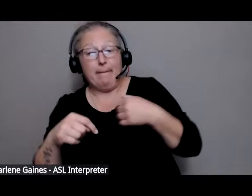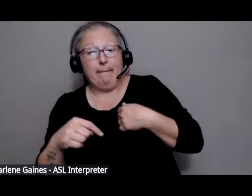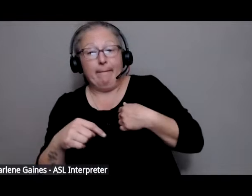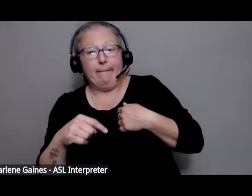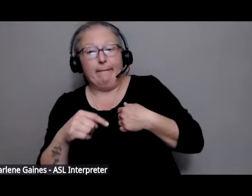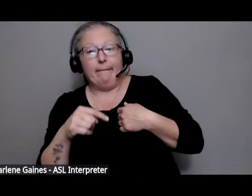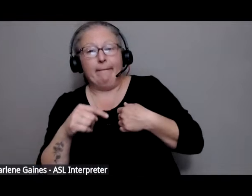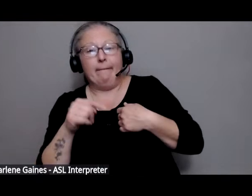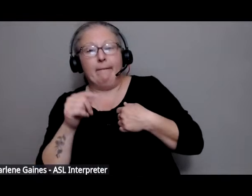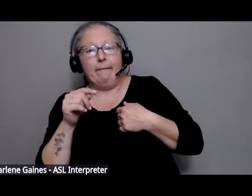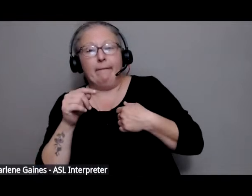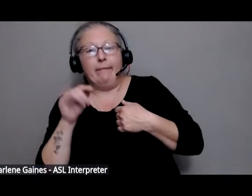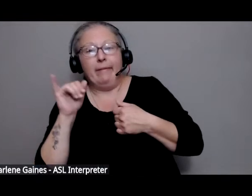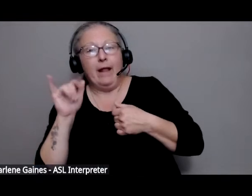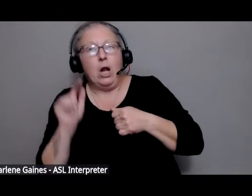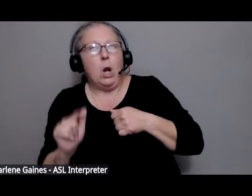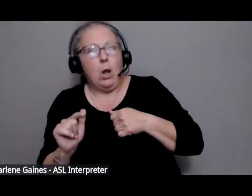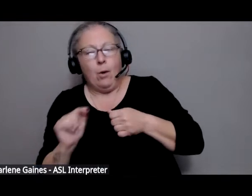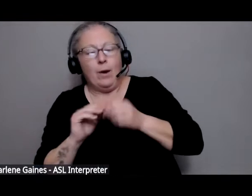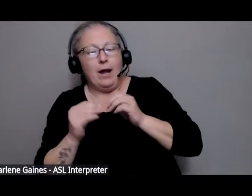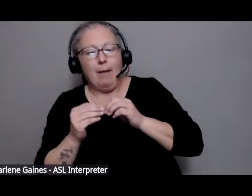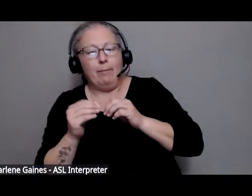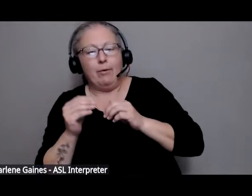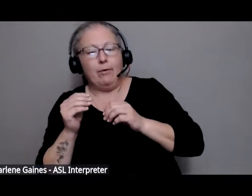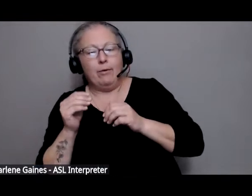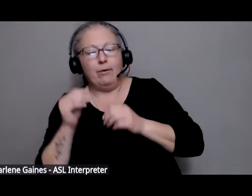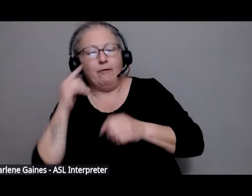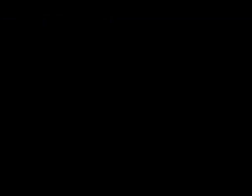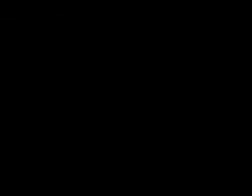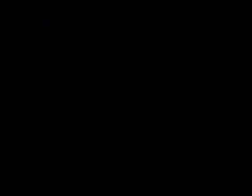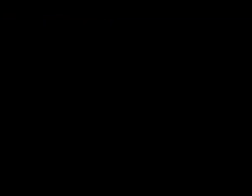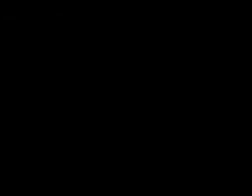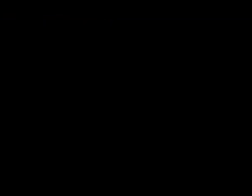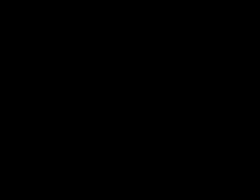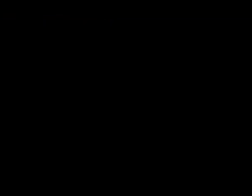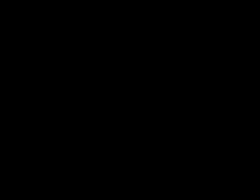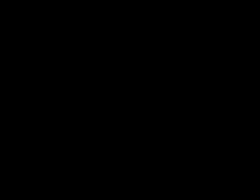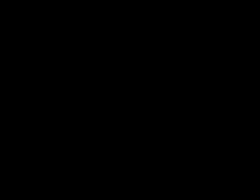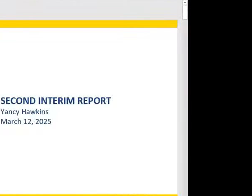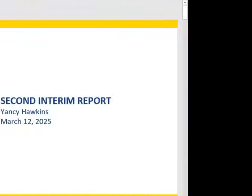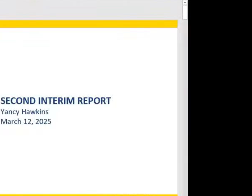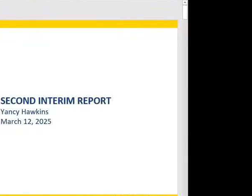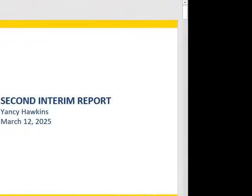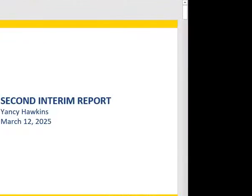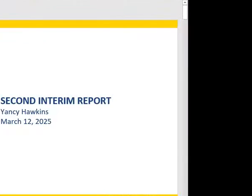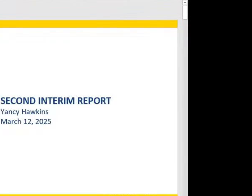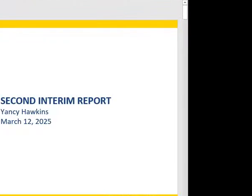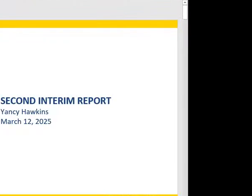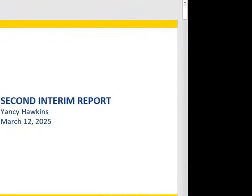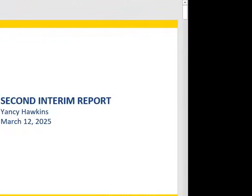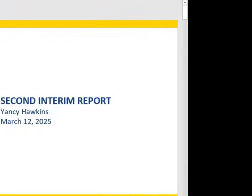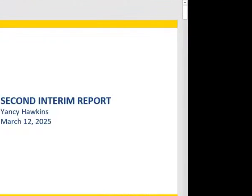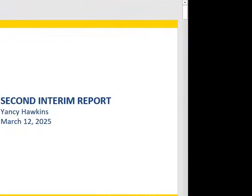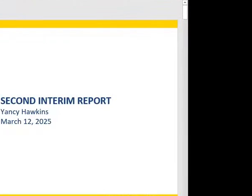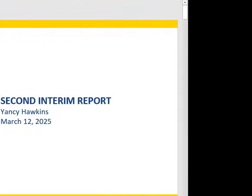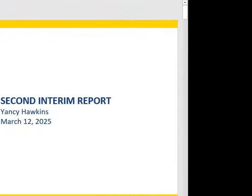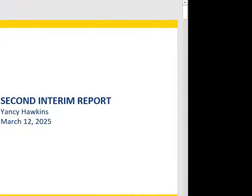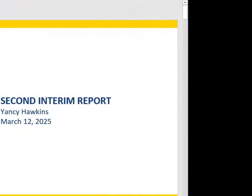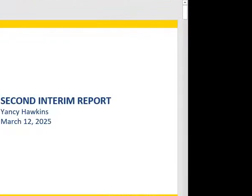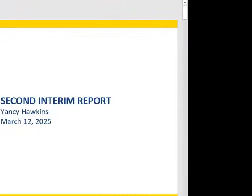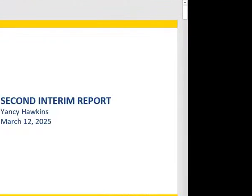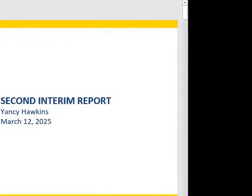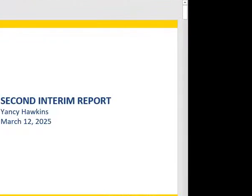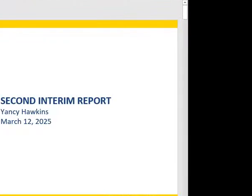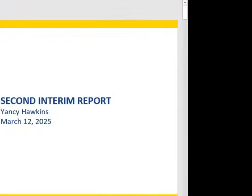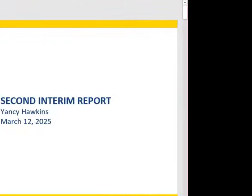low number on that of the work related to this. So I want to thank them. We're at second interim. And